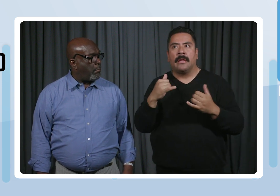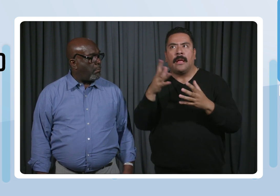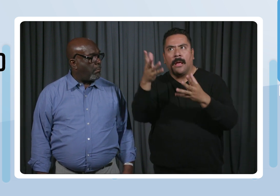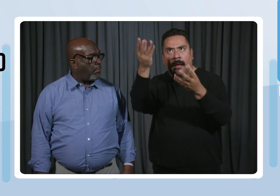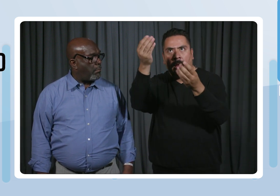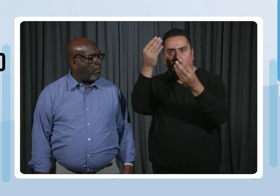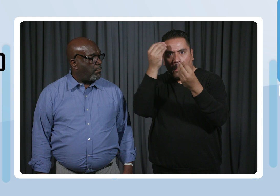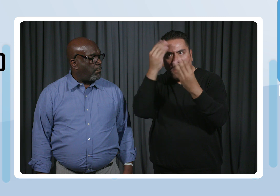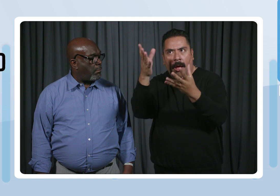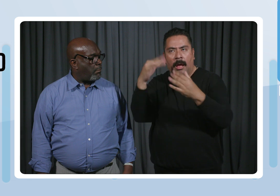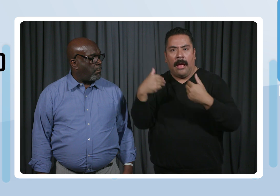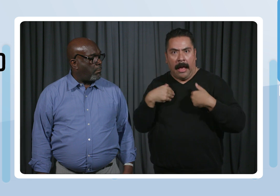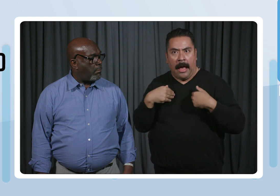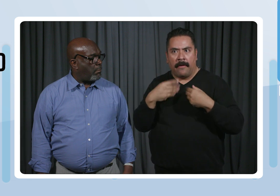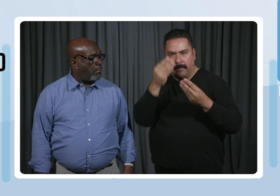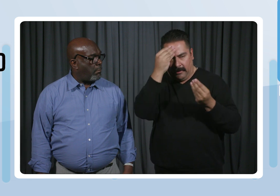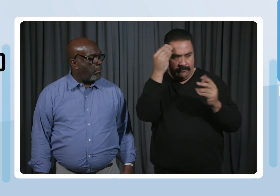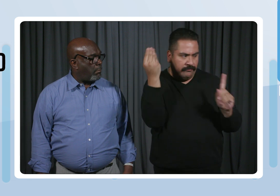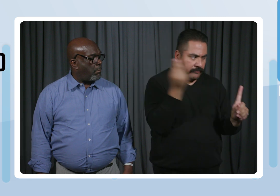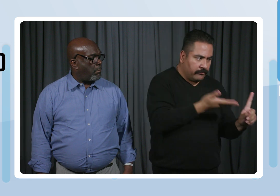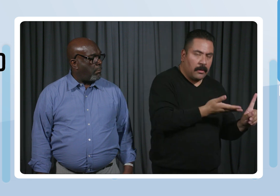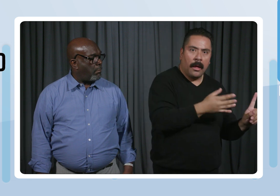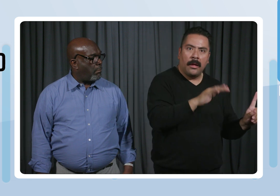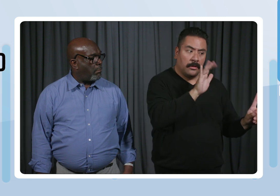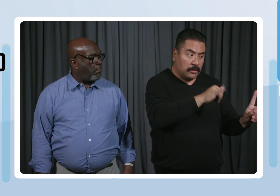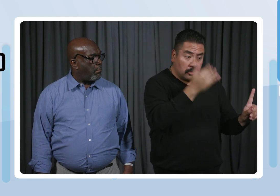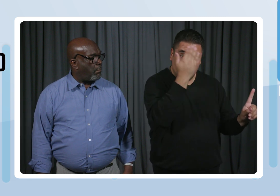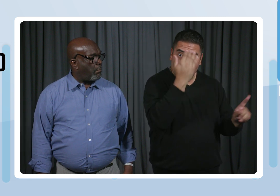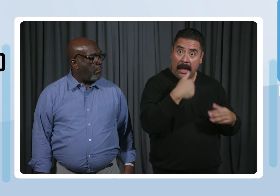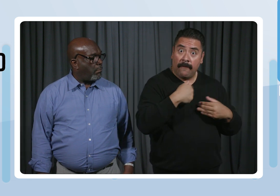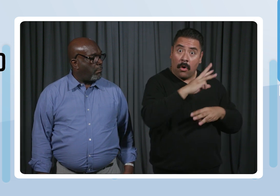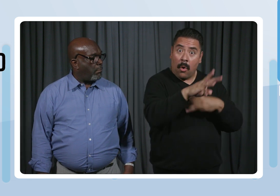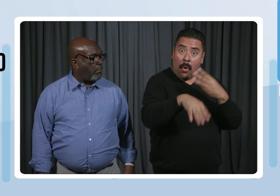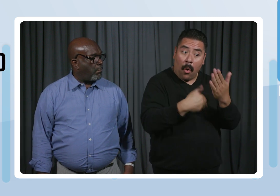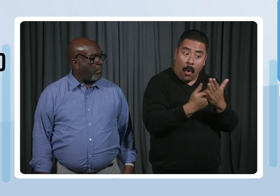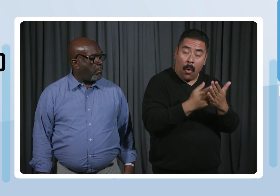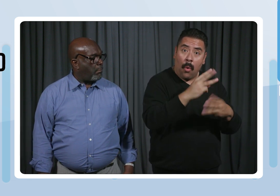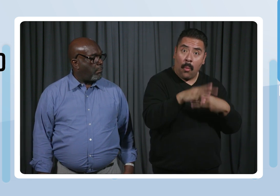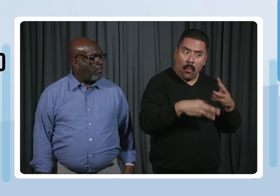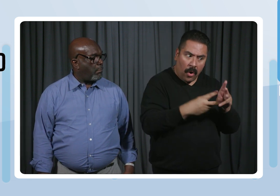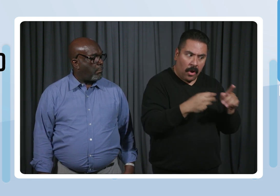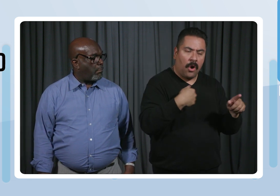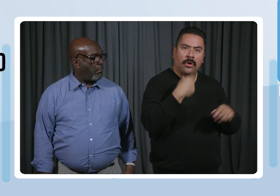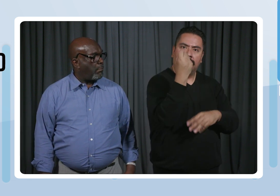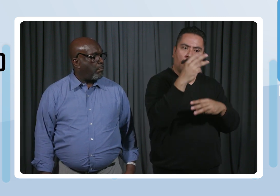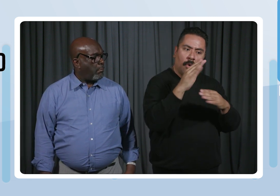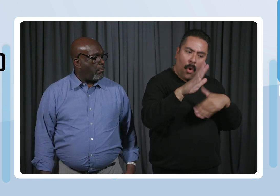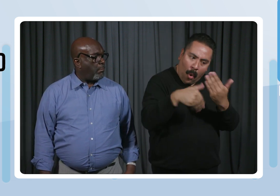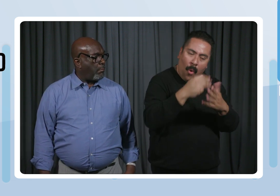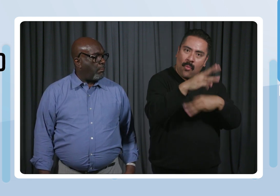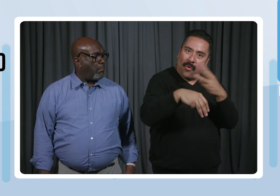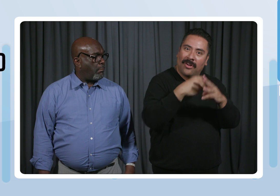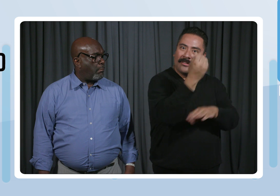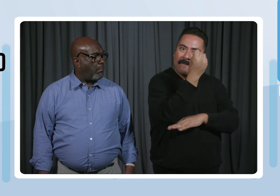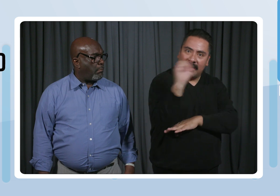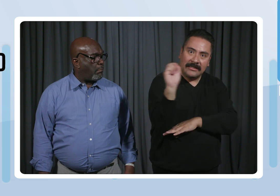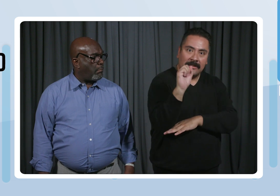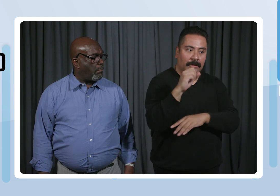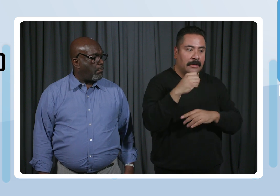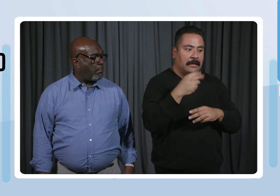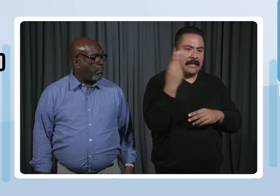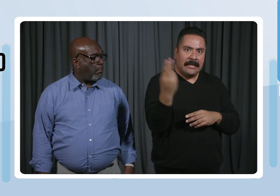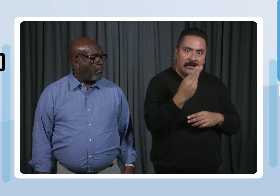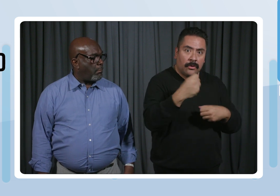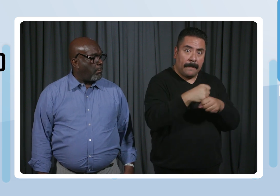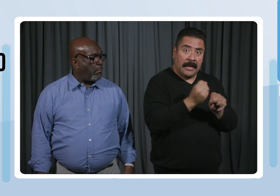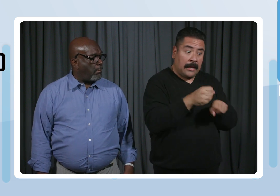to her and said, "Did you know that there was this whole world of activism and of history making going on